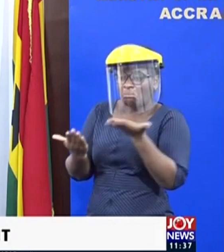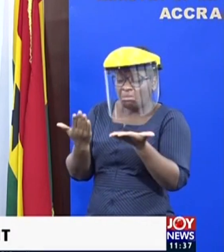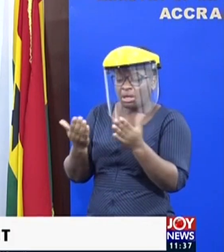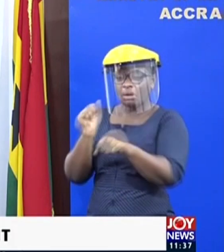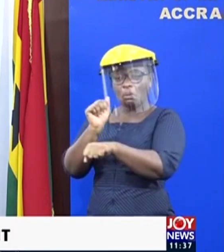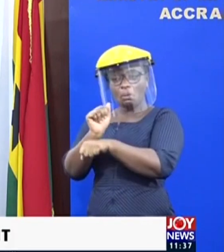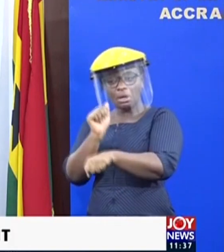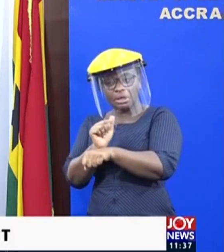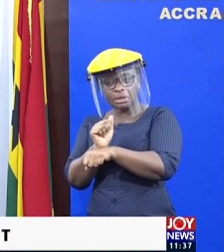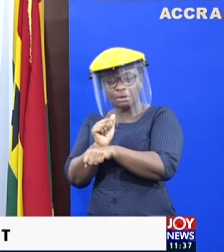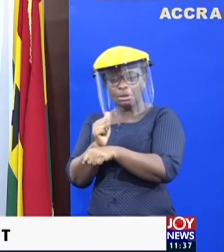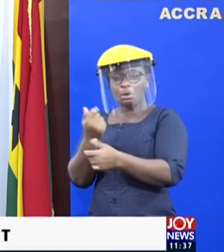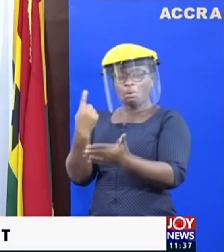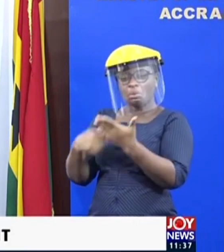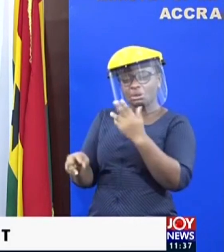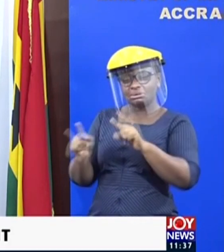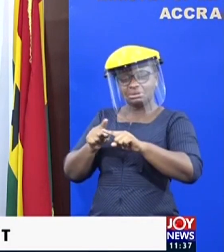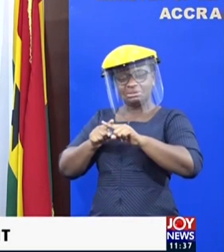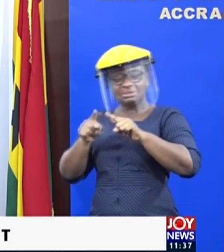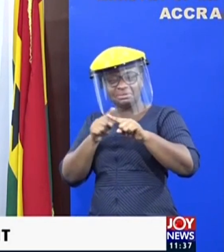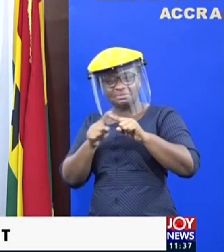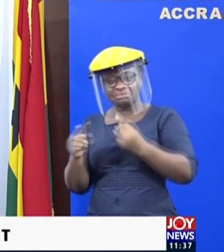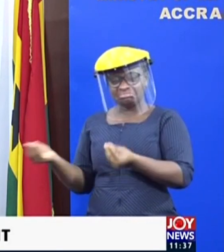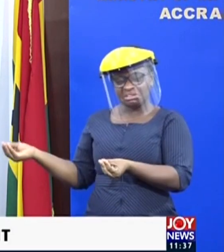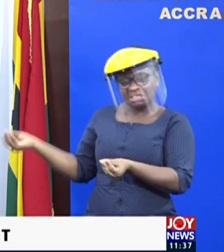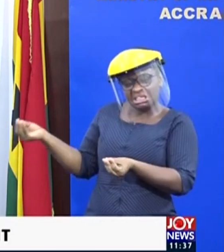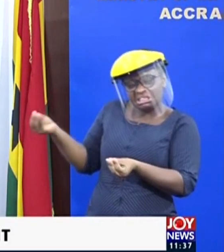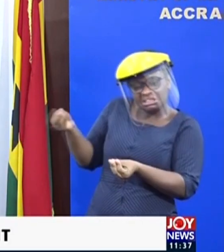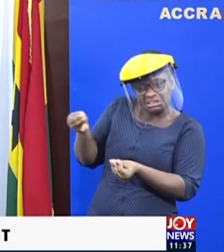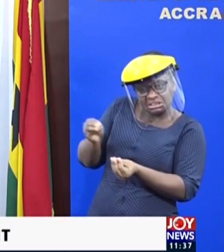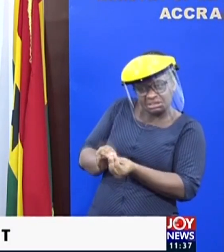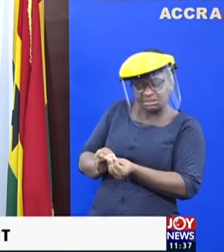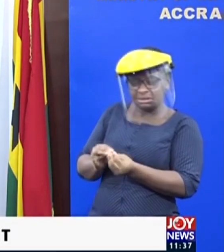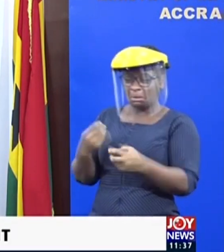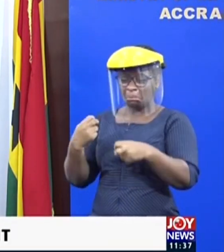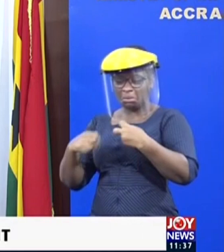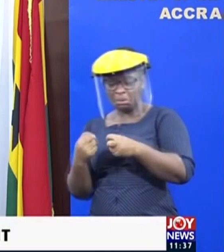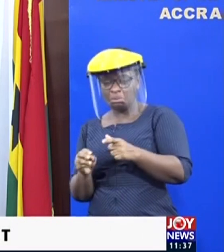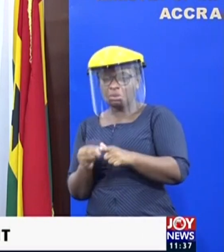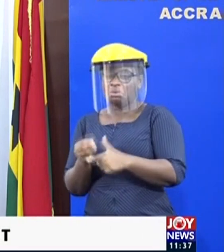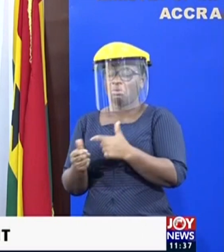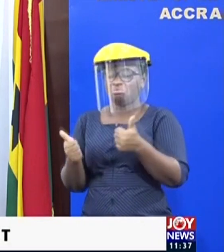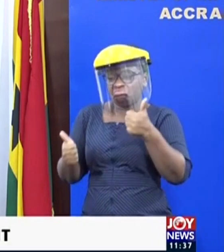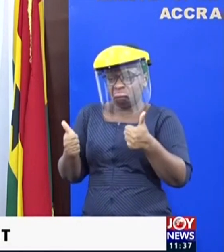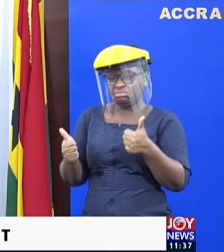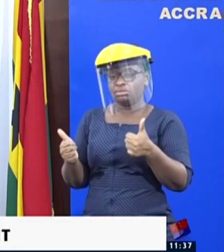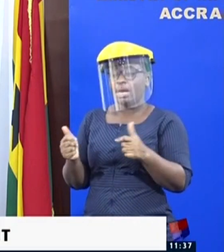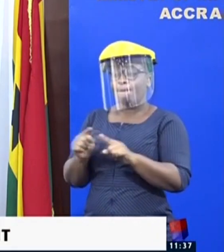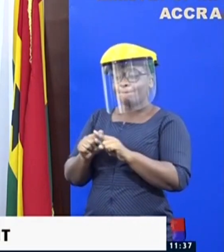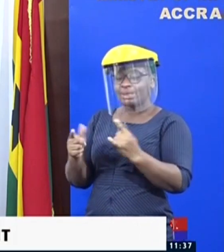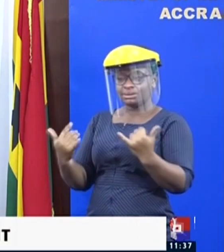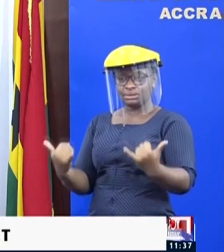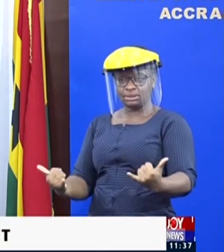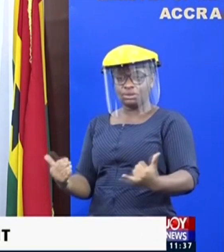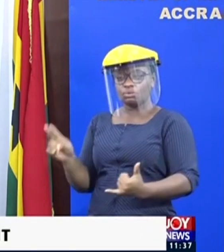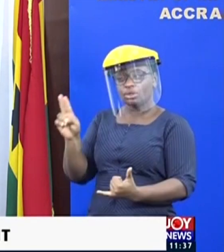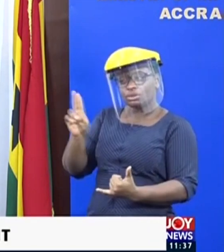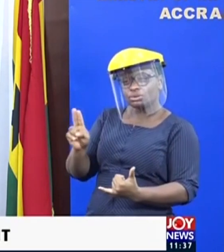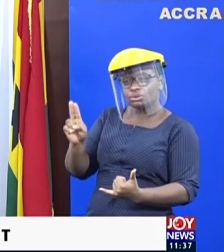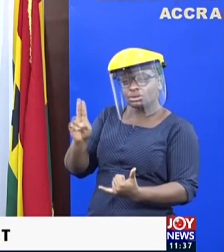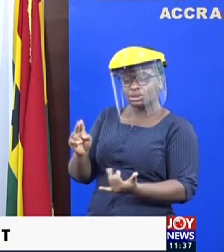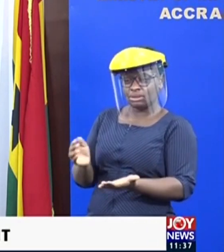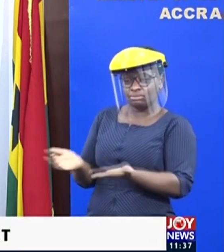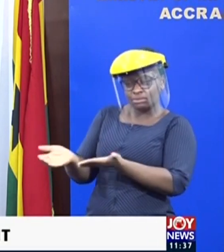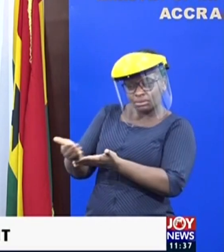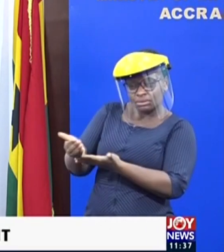us, what is the difference, does it give us additional protection, and then the decision will be taken. But currently, we're using it and we are collecting